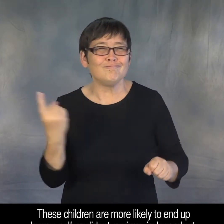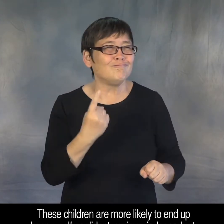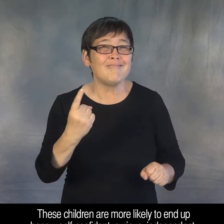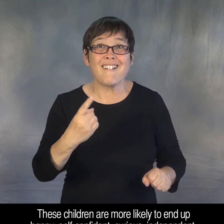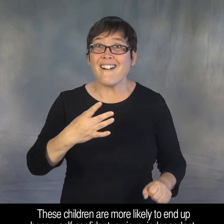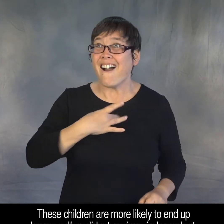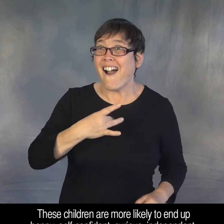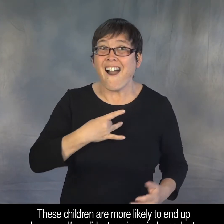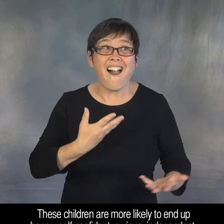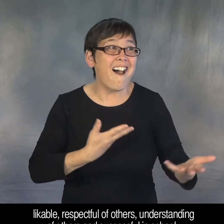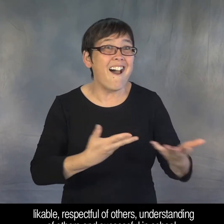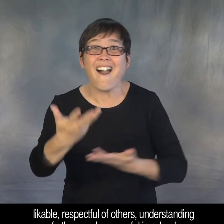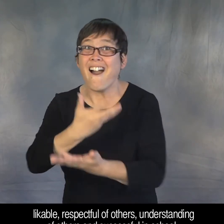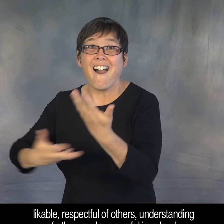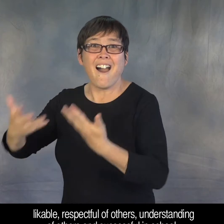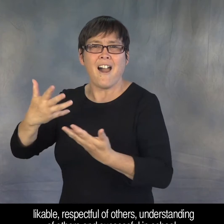independent, likable,